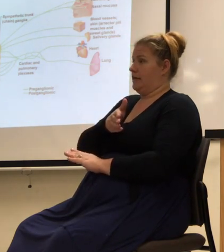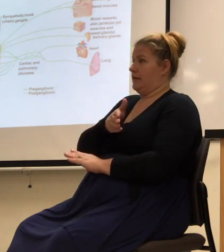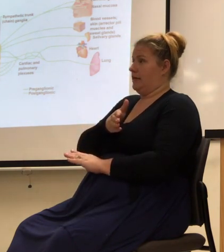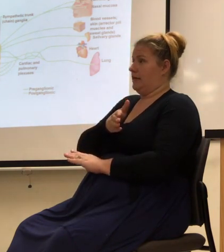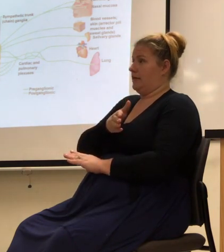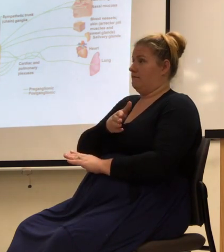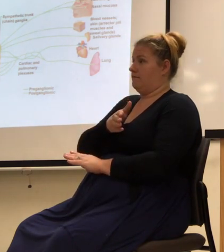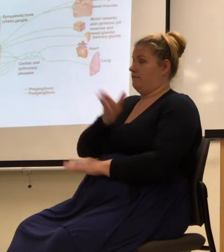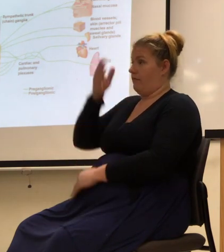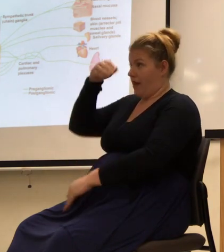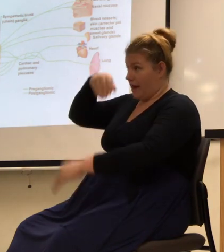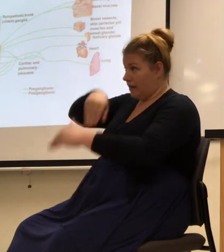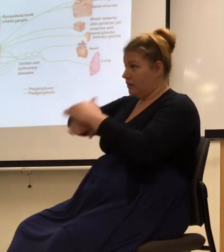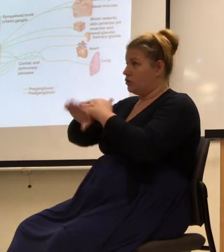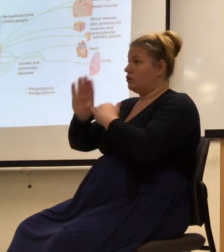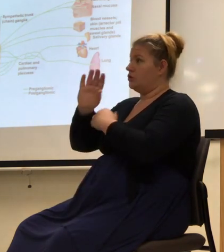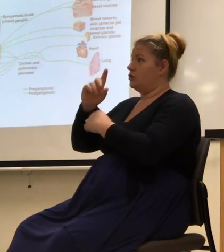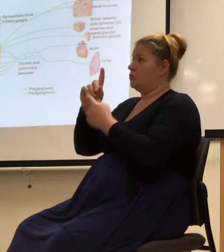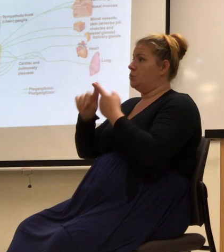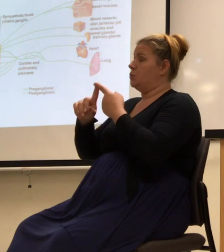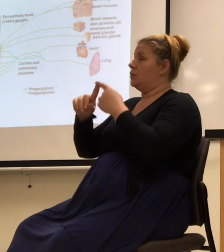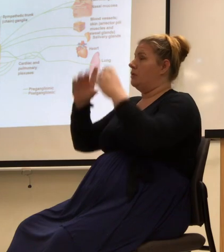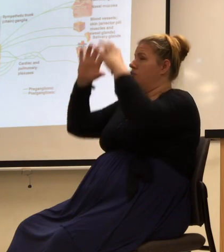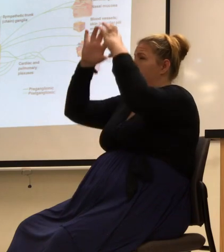the sympathetic chain